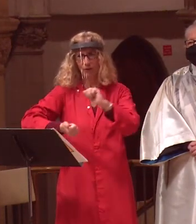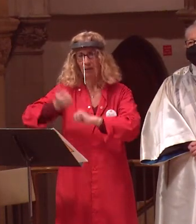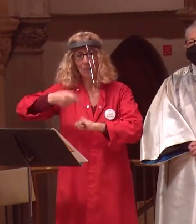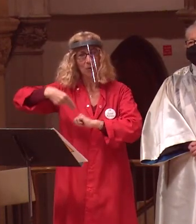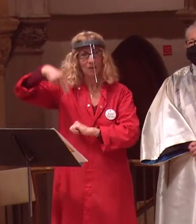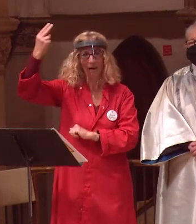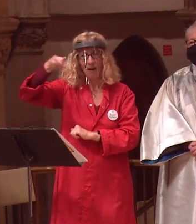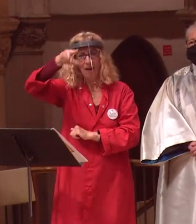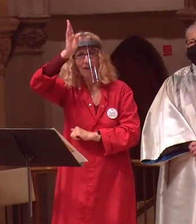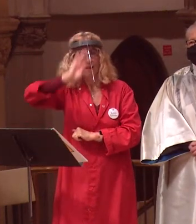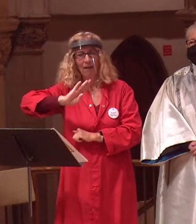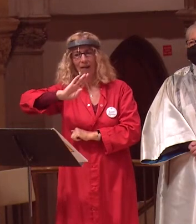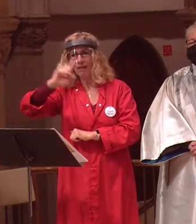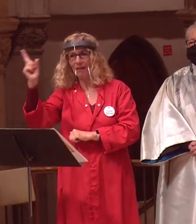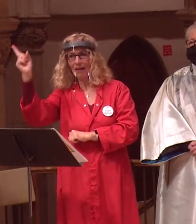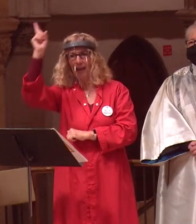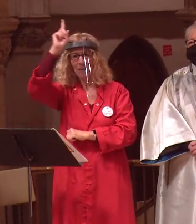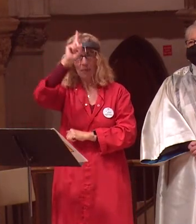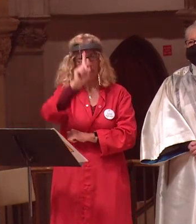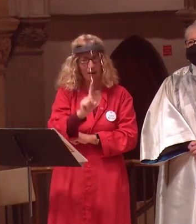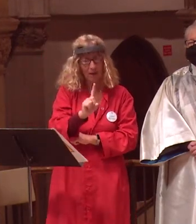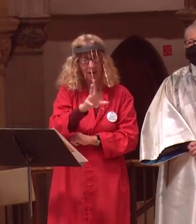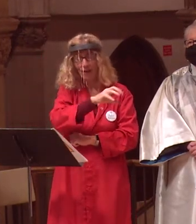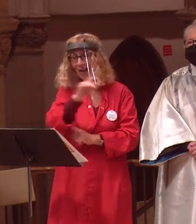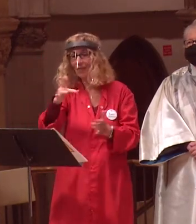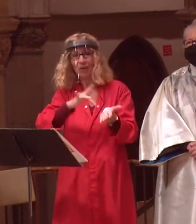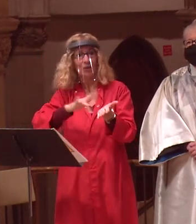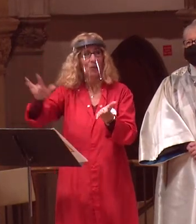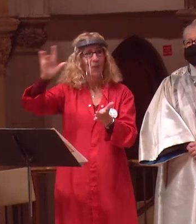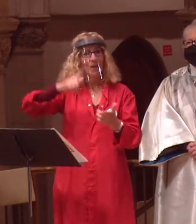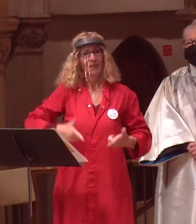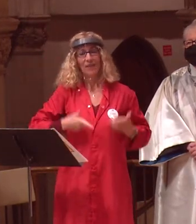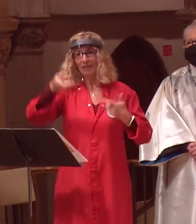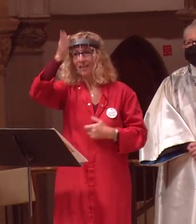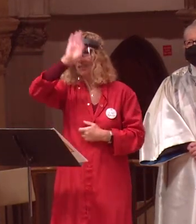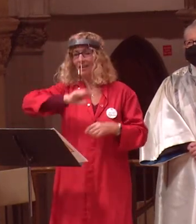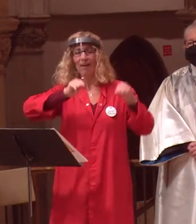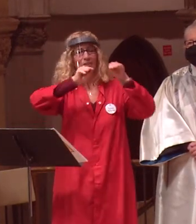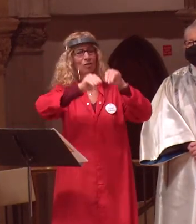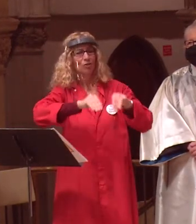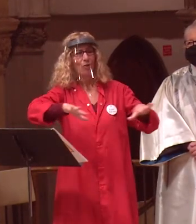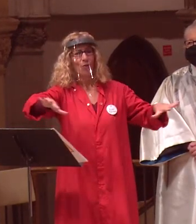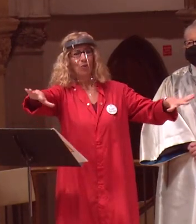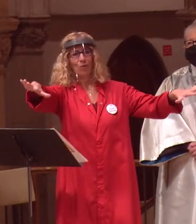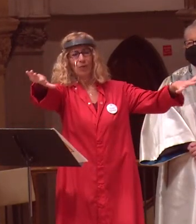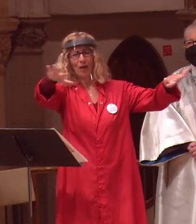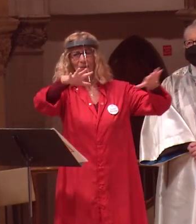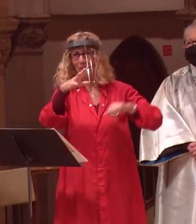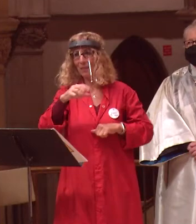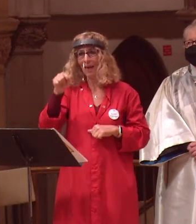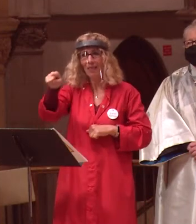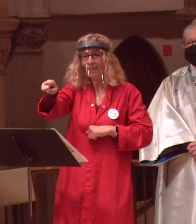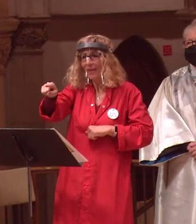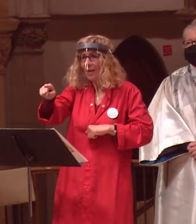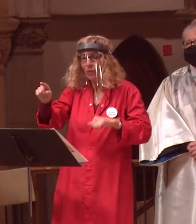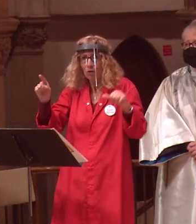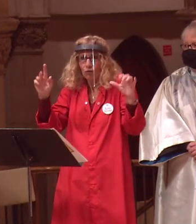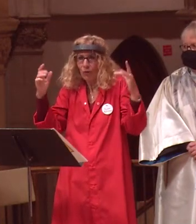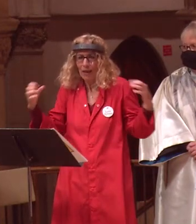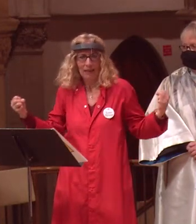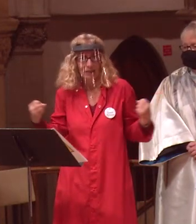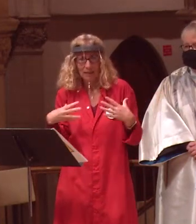God came upon them, and the glory of the living God shone around them, and they were greatly